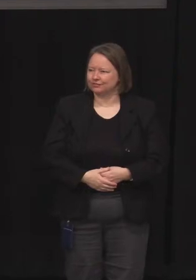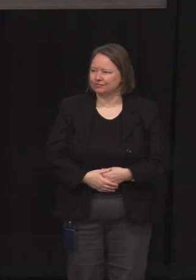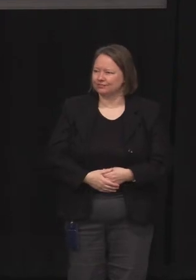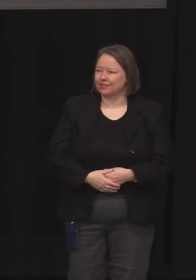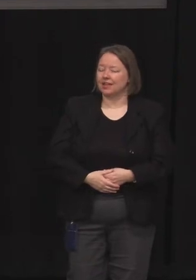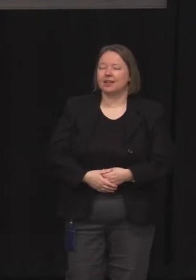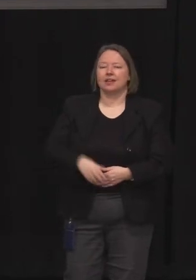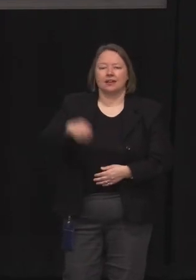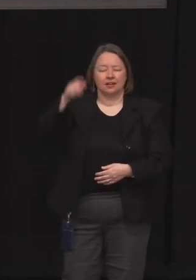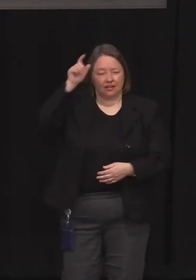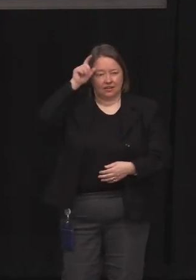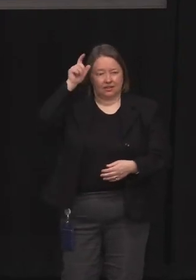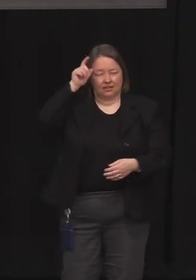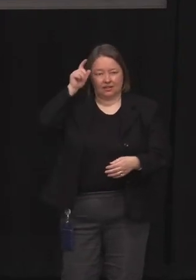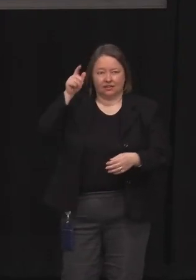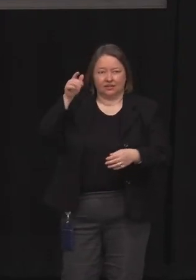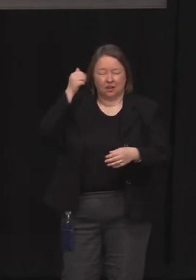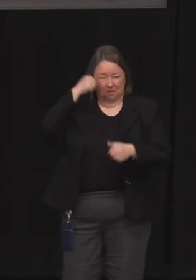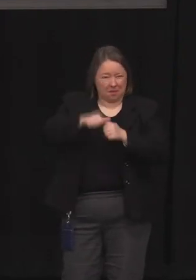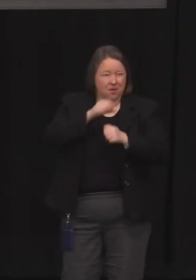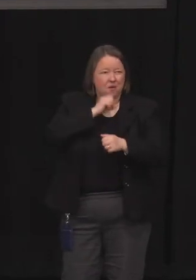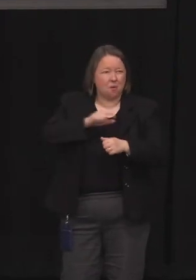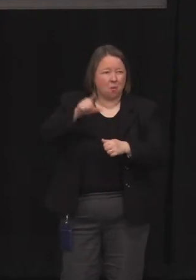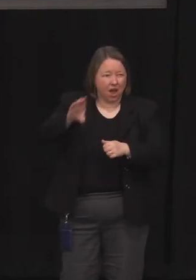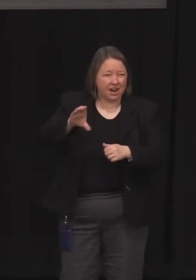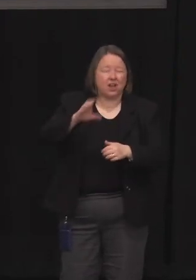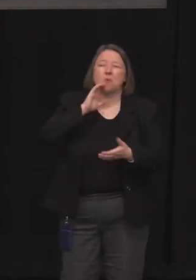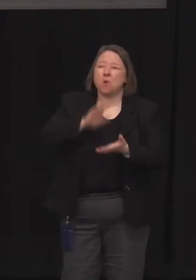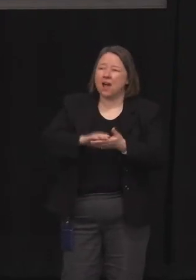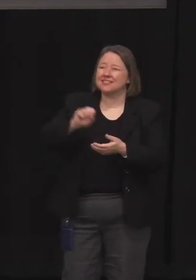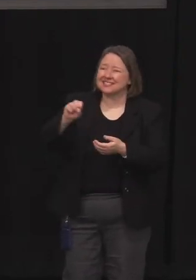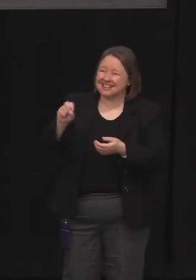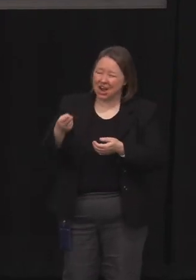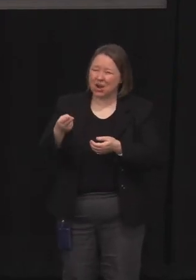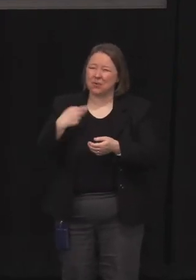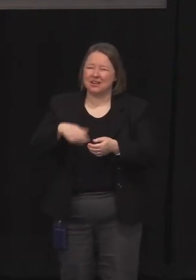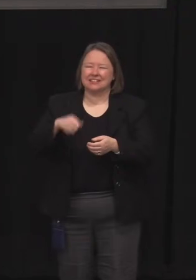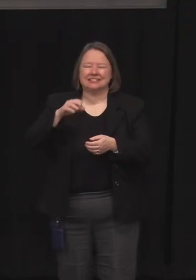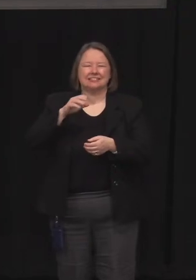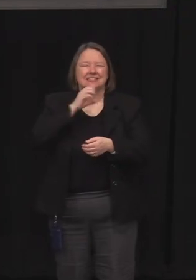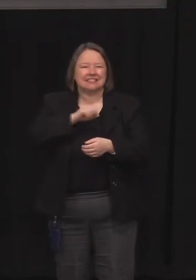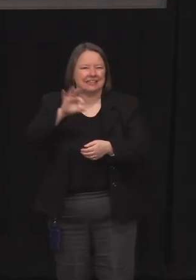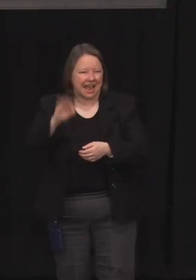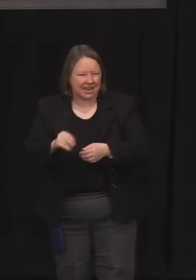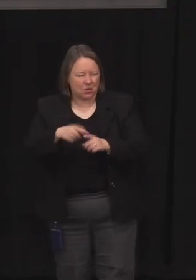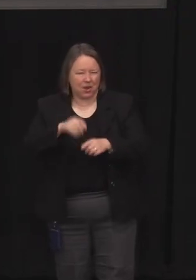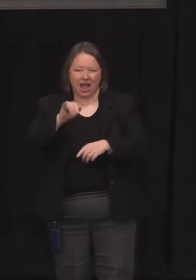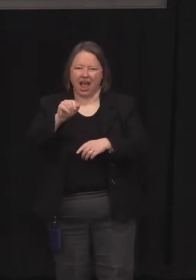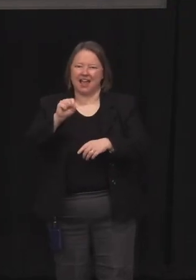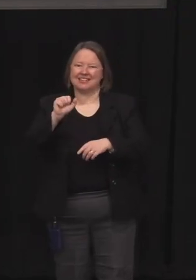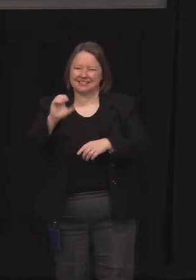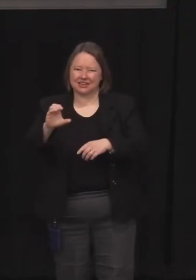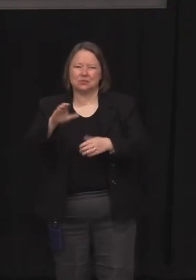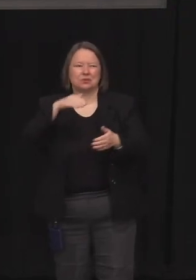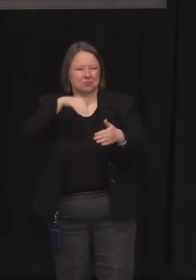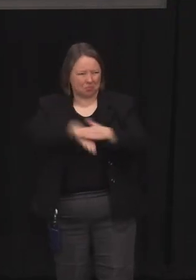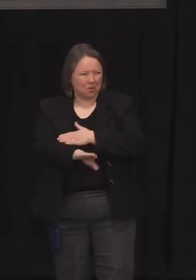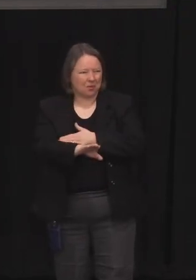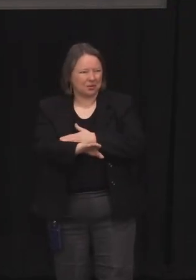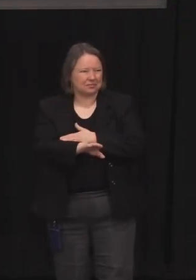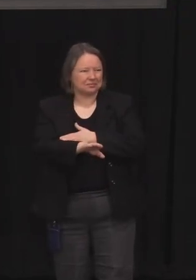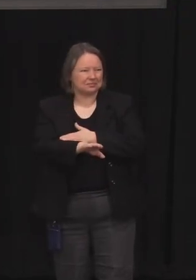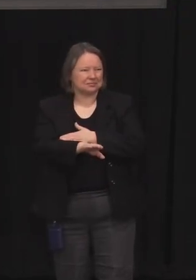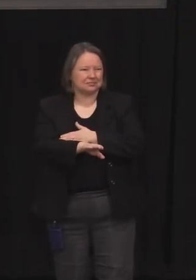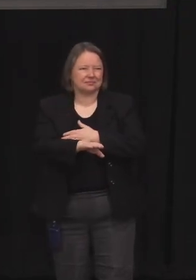Abraham, the father of many nations, was 100, and his wife Sarah was 90 when Isaac was born. There's no